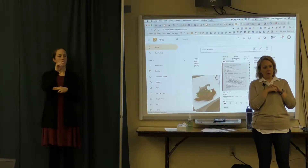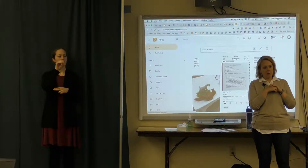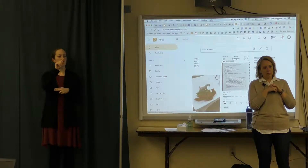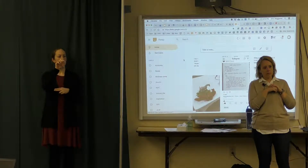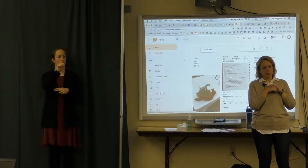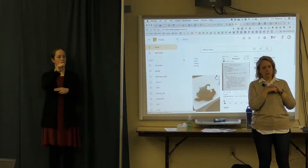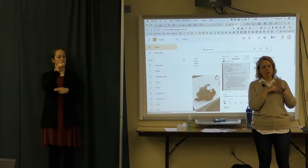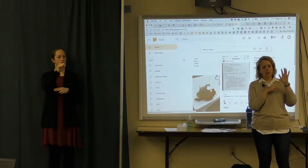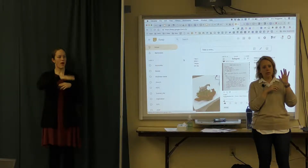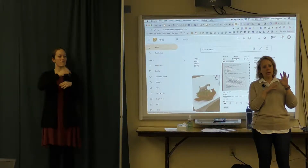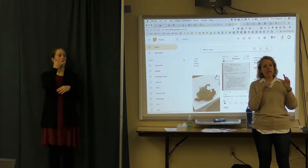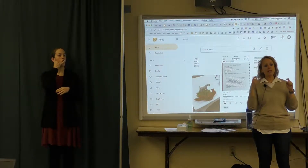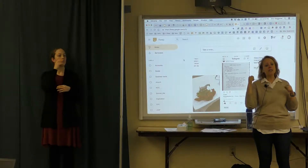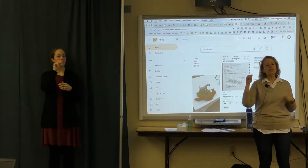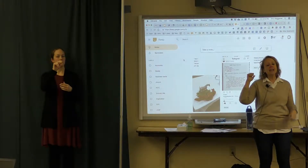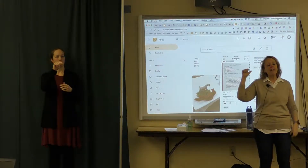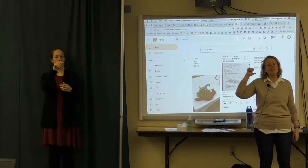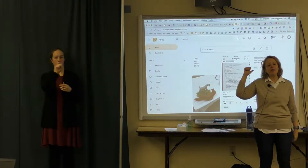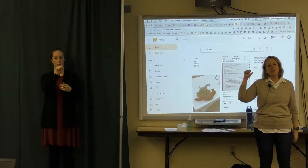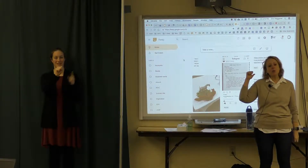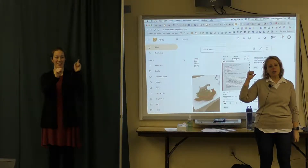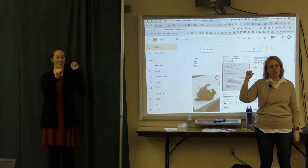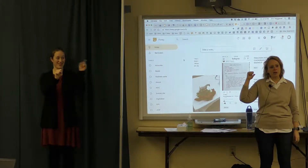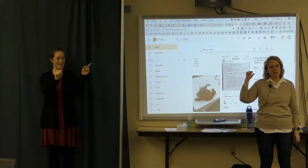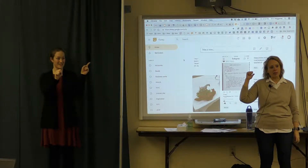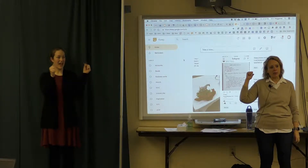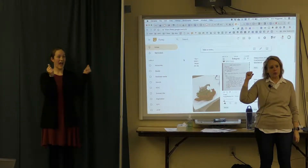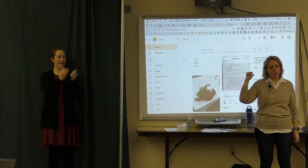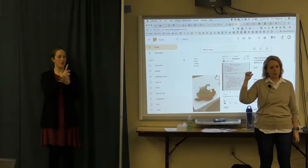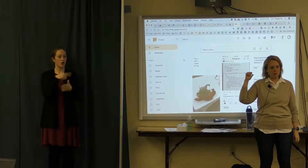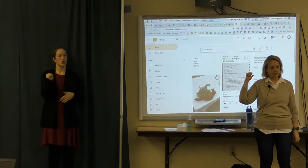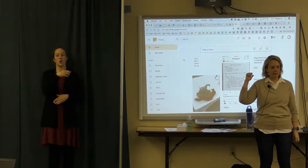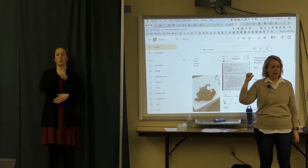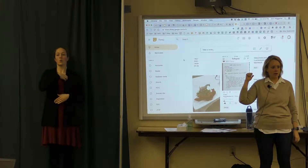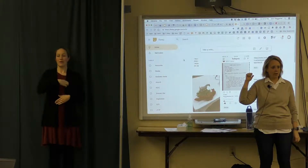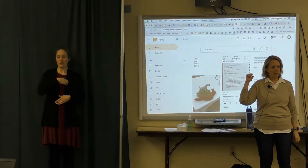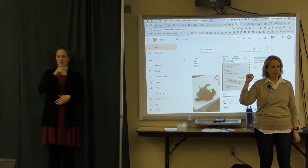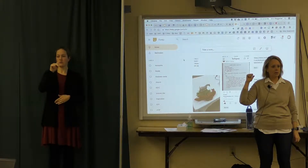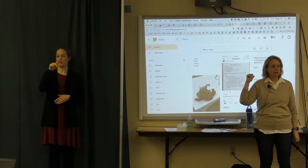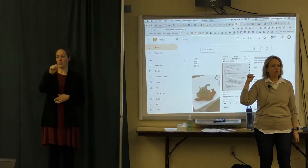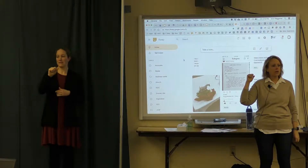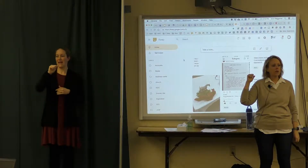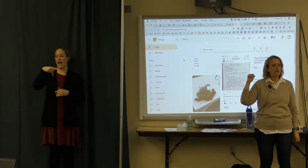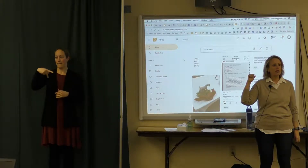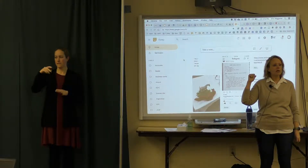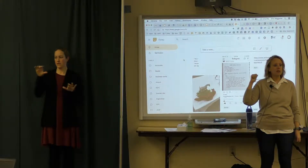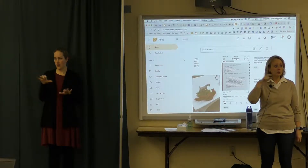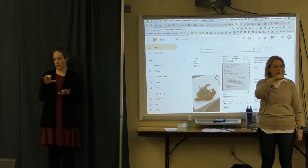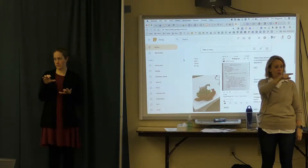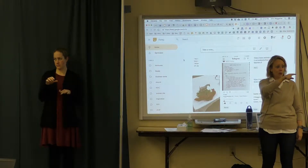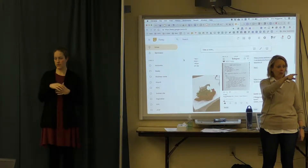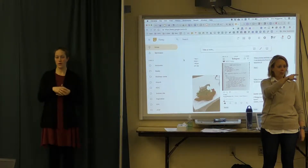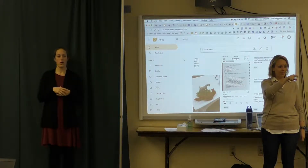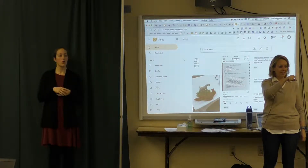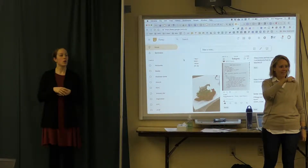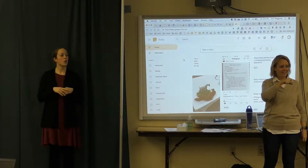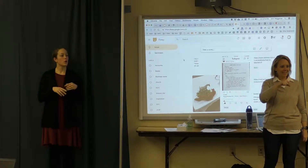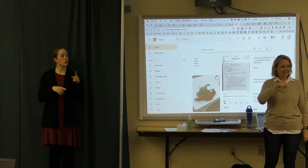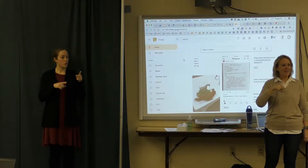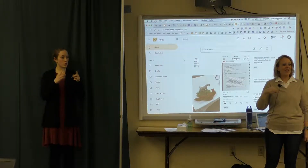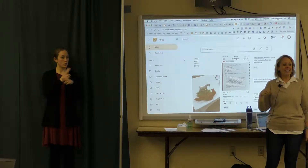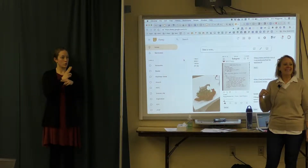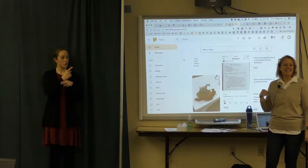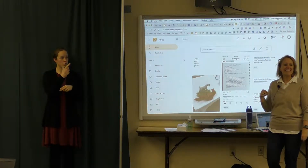on your phone? Okay. This is everything you wish the Notes app on your phone was, but it's not. Okay. Do you use Google Keep?